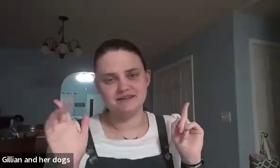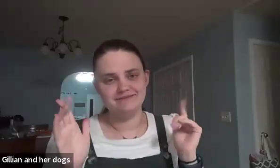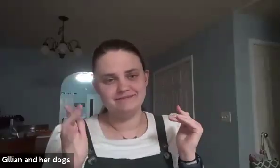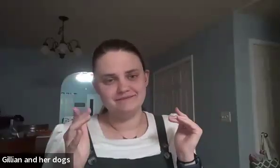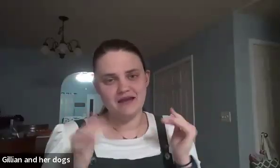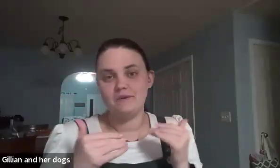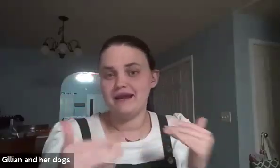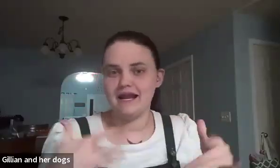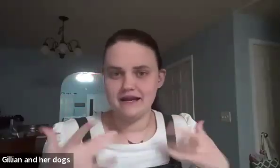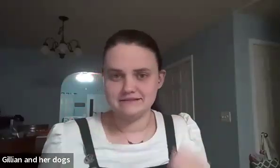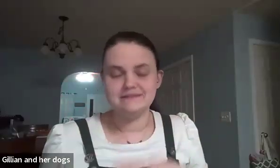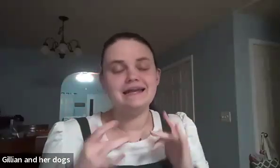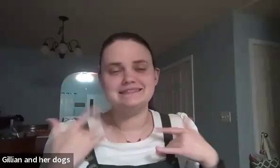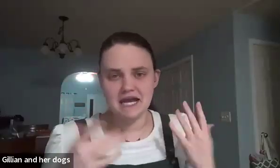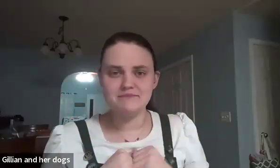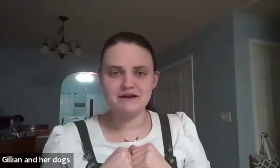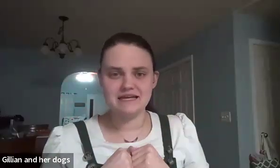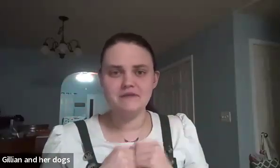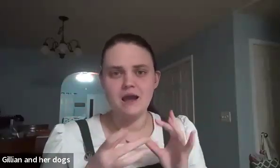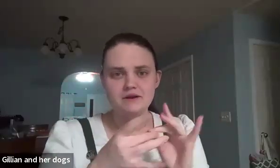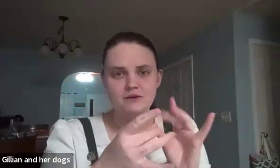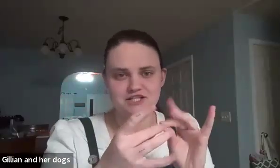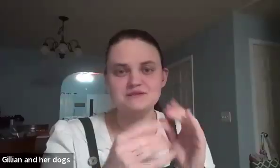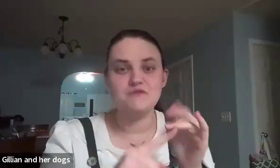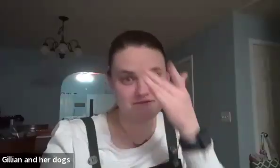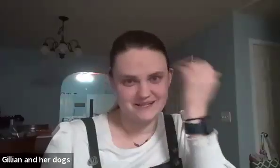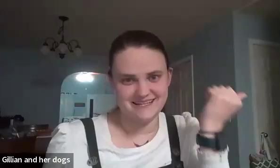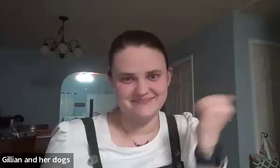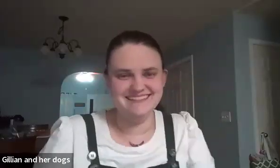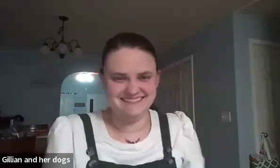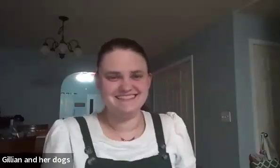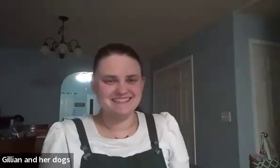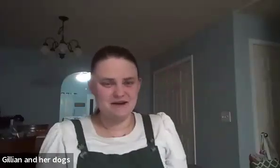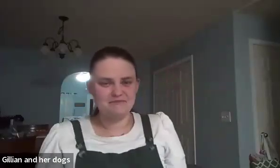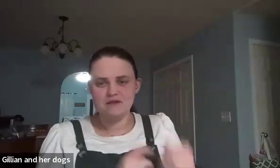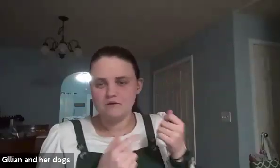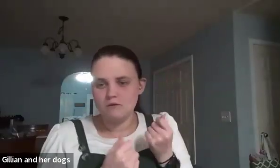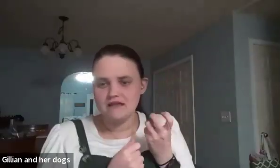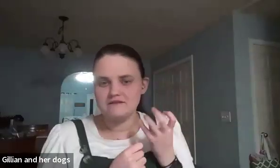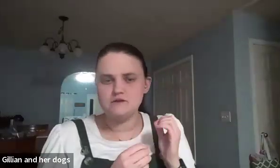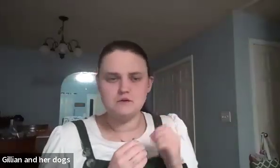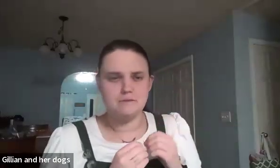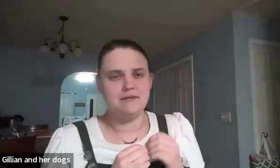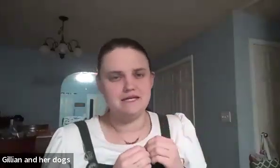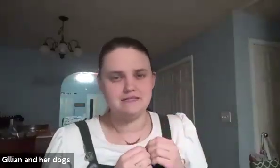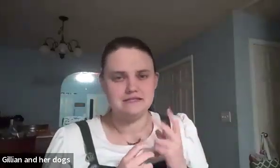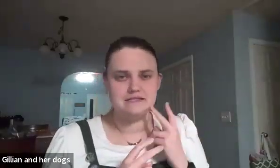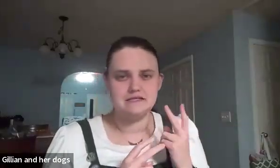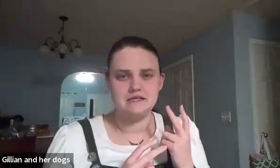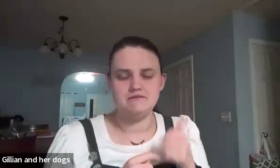but I went ahead. I got ex not excited, but I was like, I'm gonna go mention this before I forget. So we'll wait a few more minutes and see if